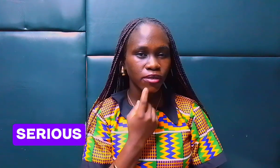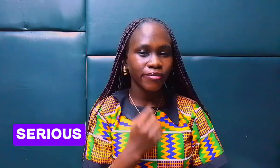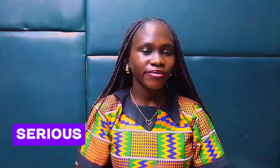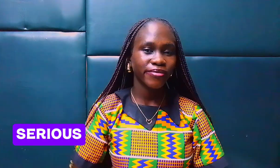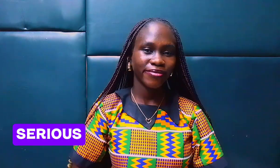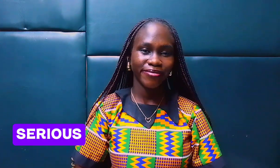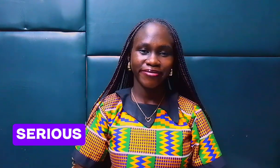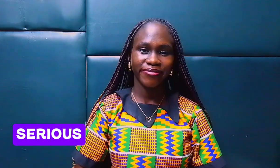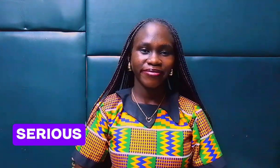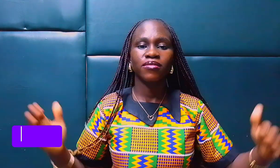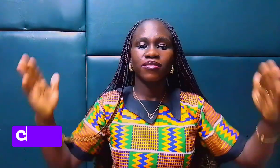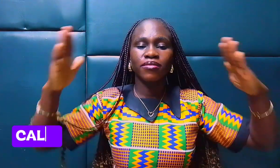serious.